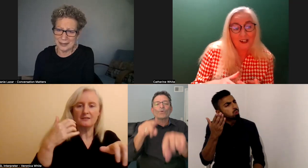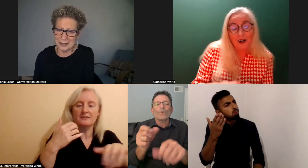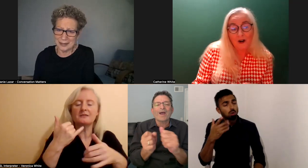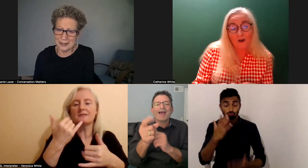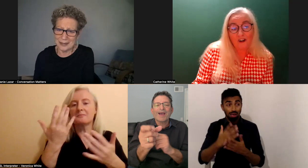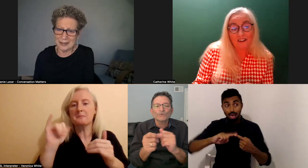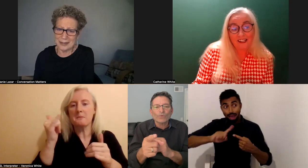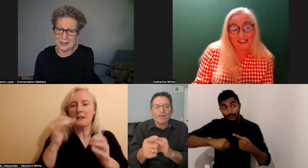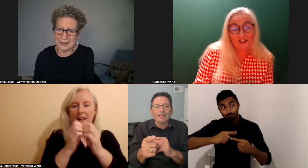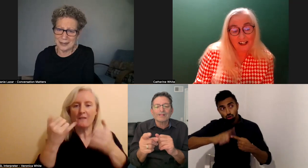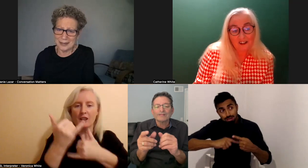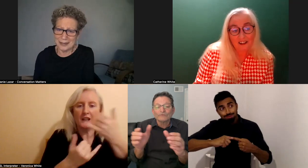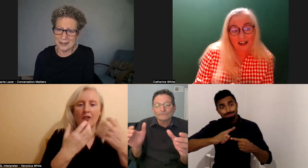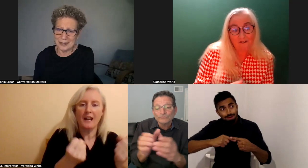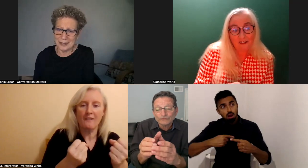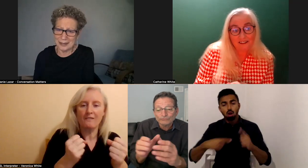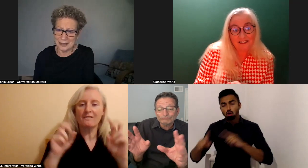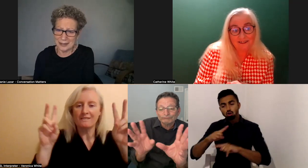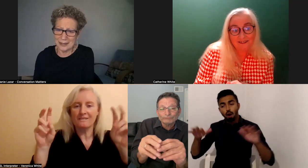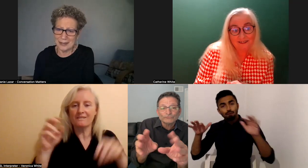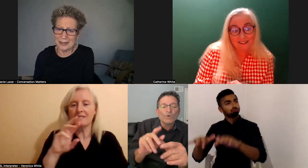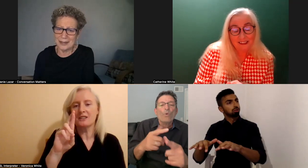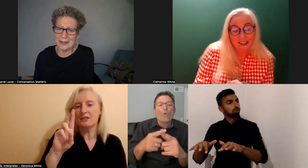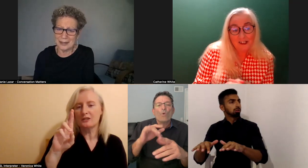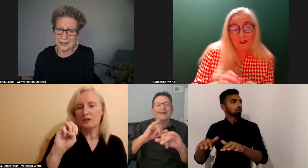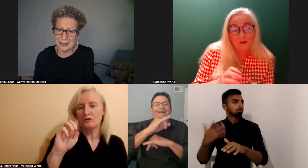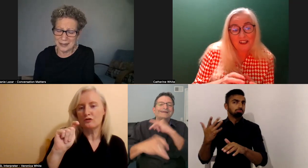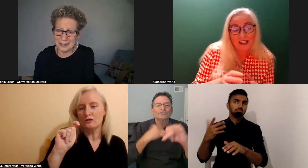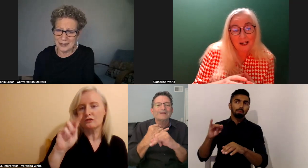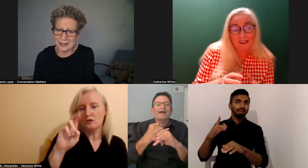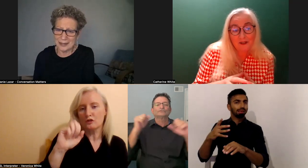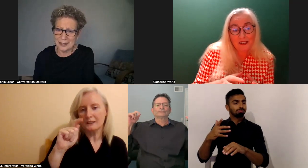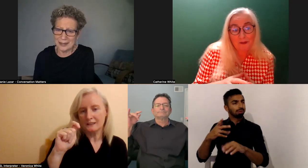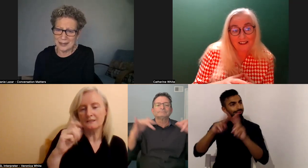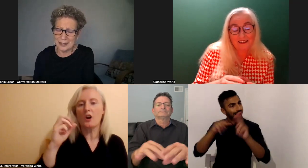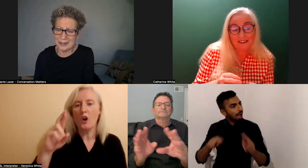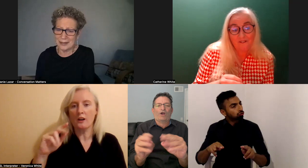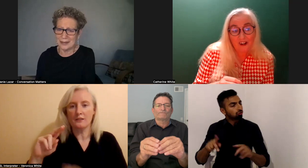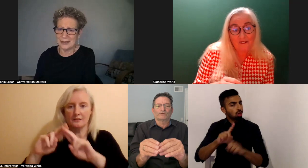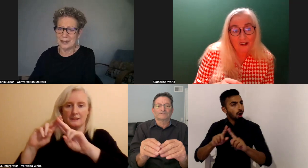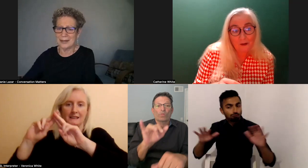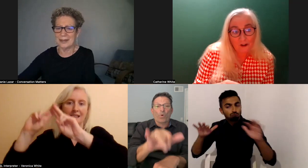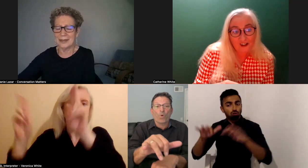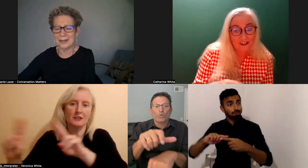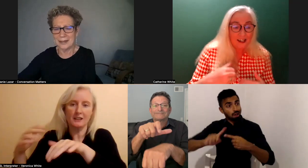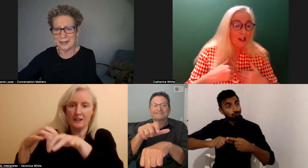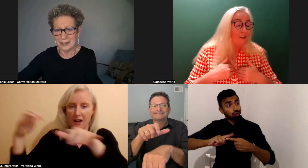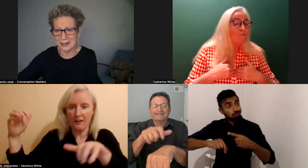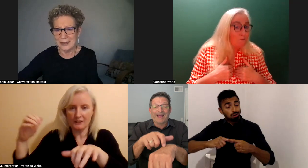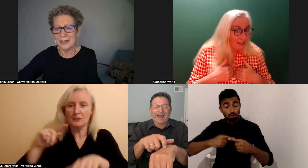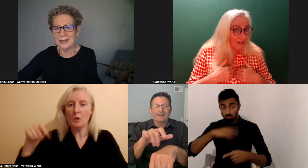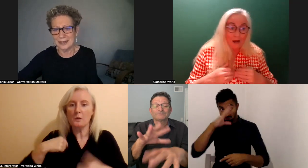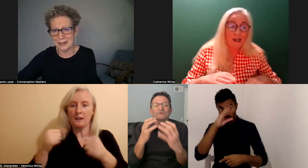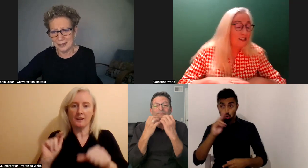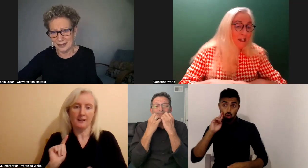retreat or an international conference. So those times and those spaces are very, very precious.